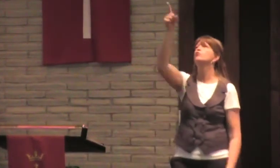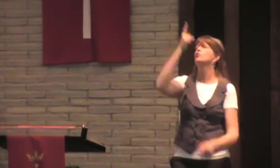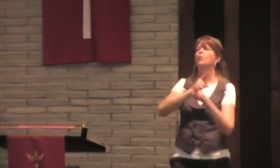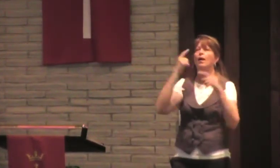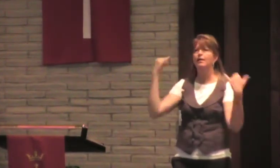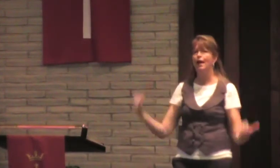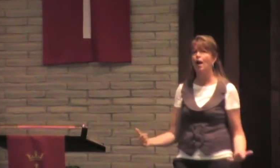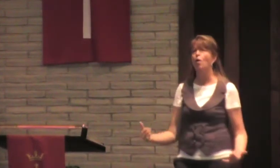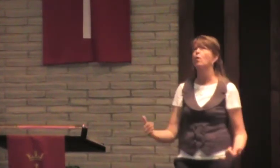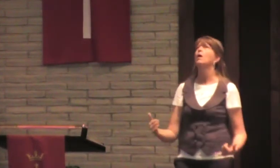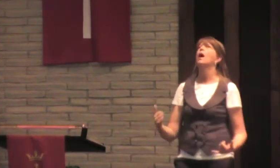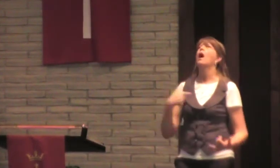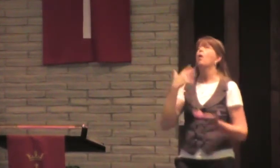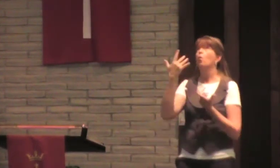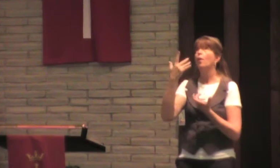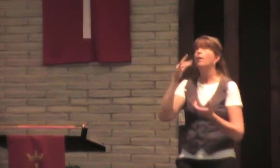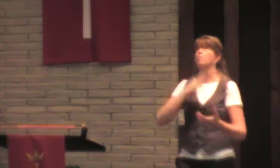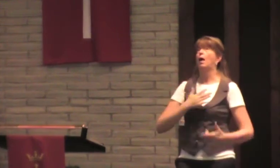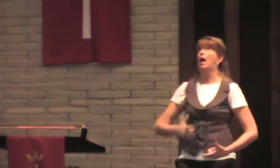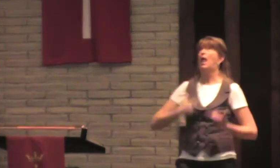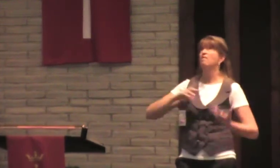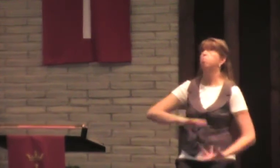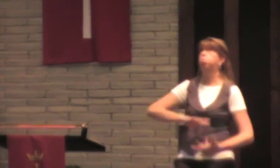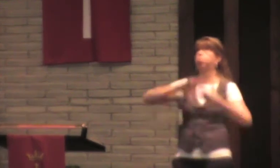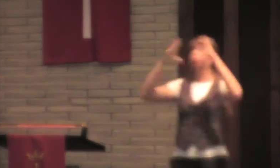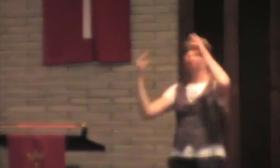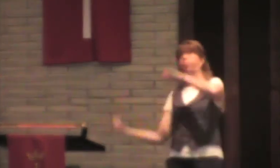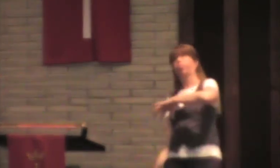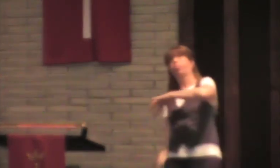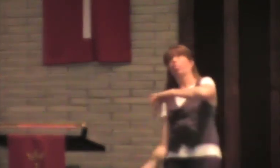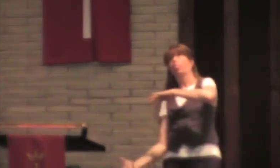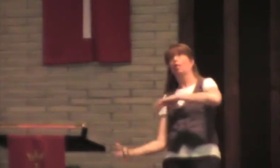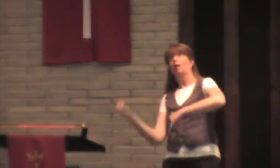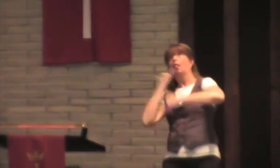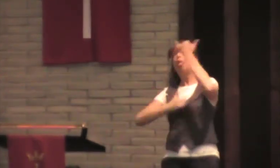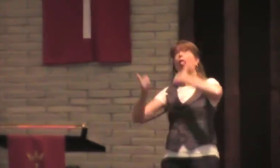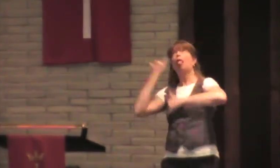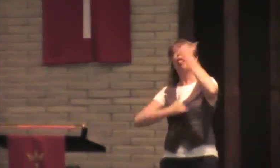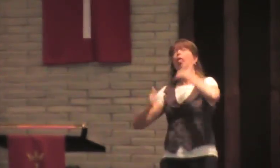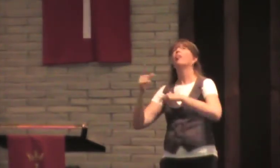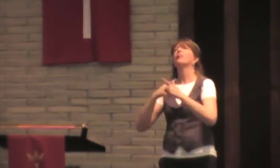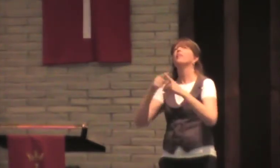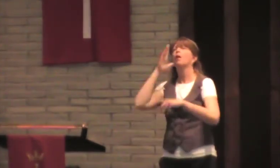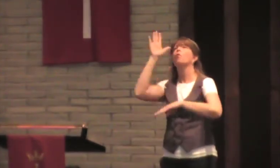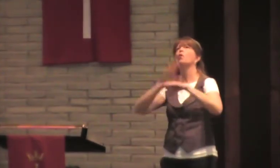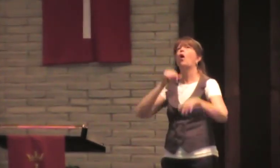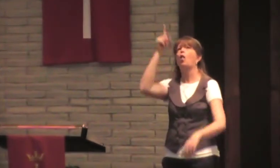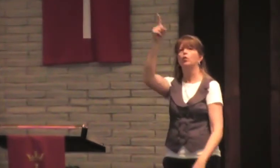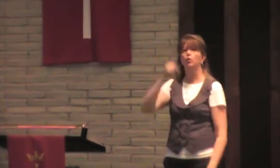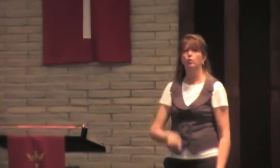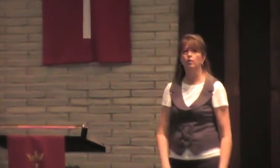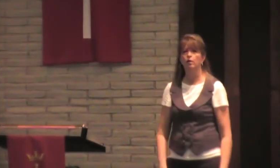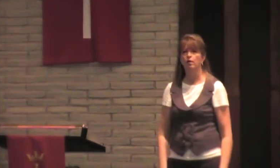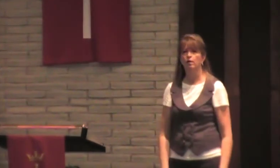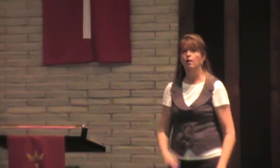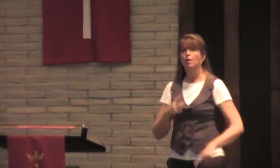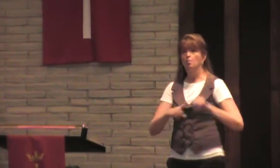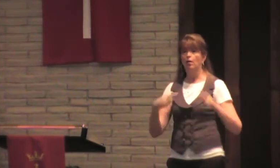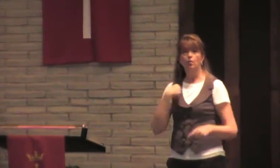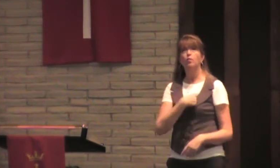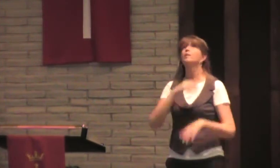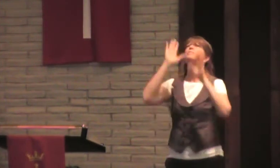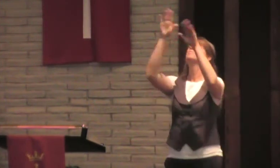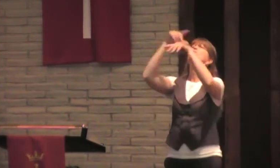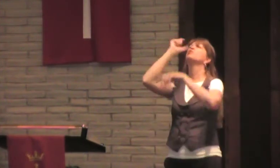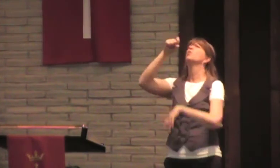But we decide, I don't need you right now. I'm going to wait till my life's a mess, and then I'll call on